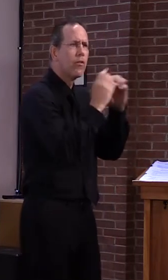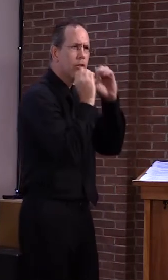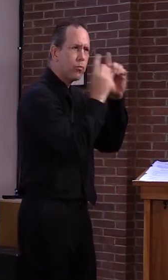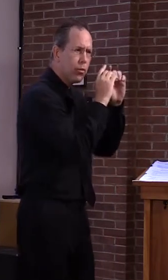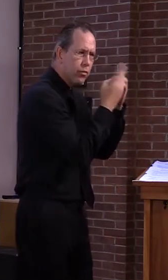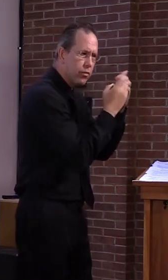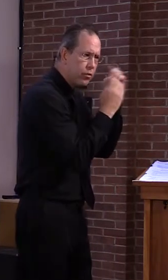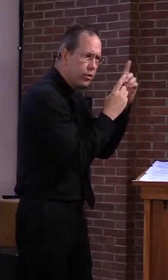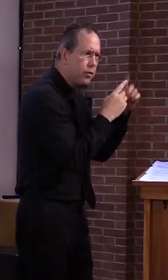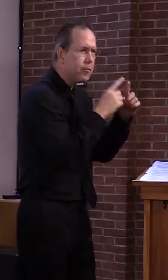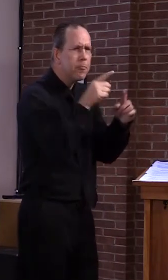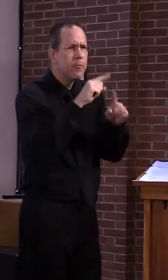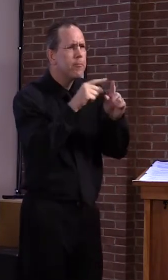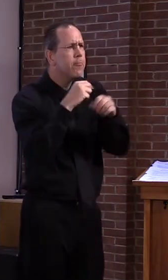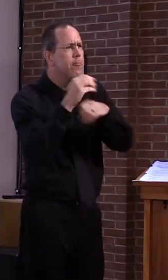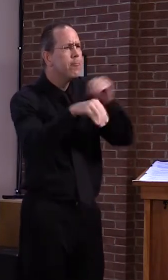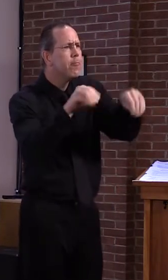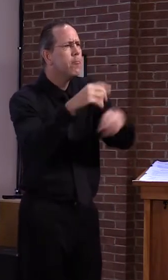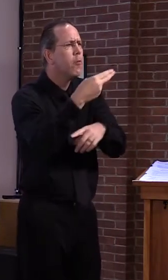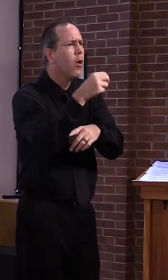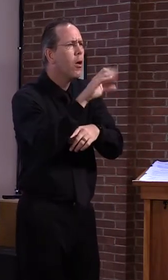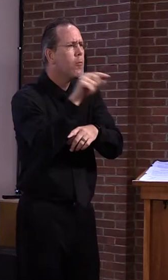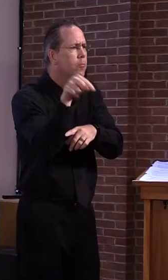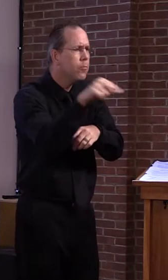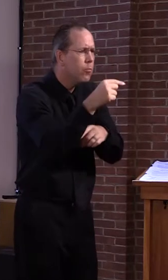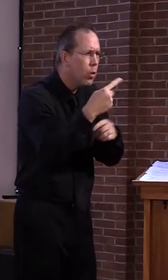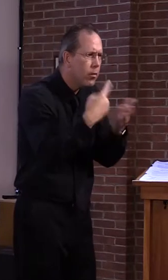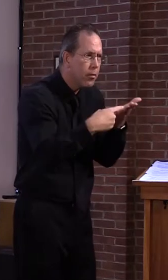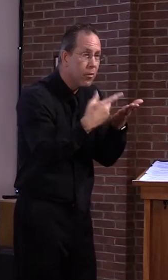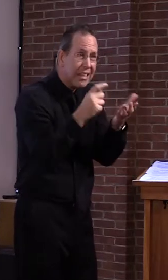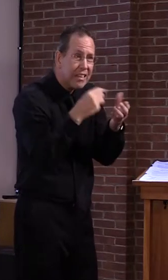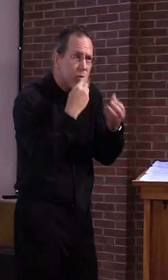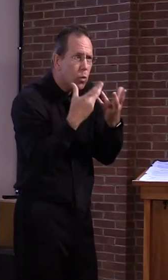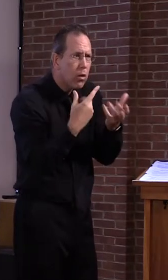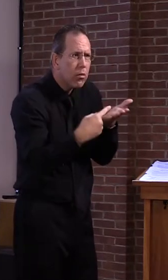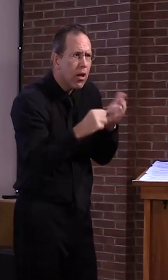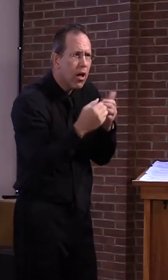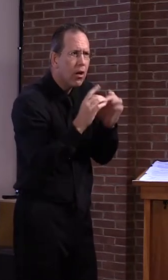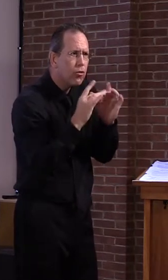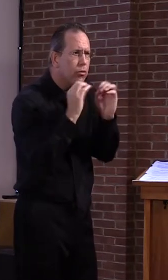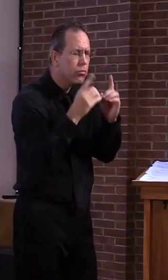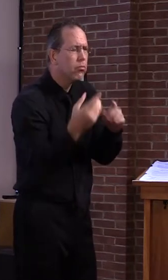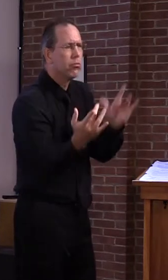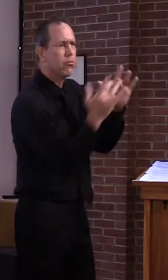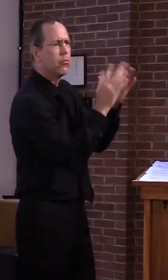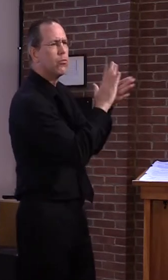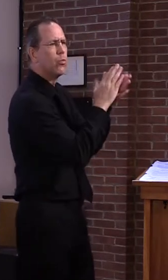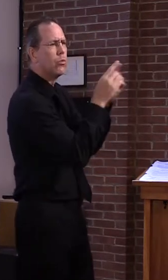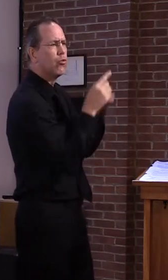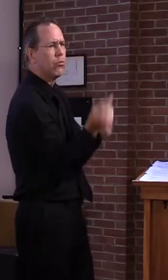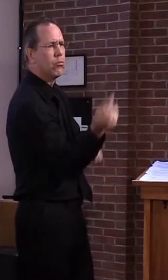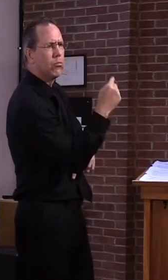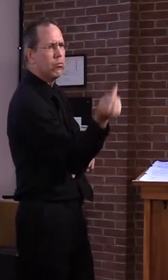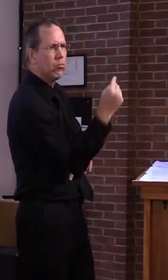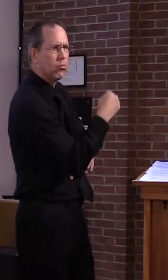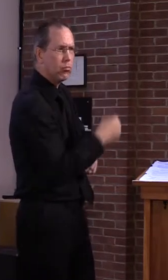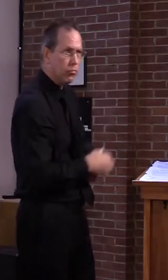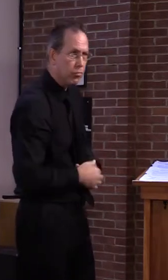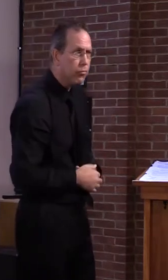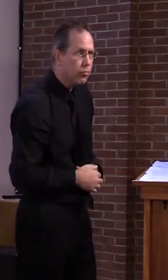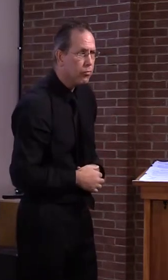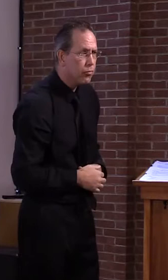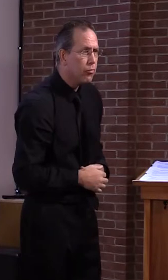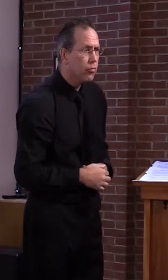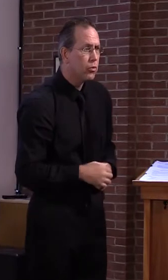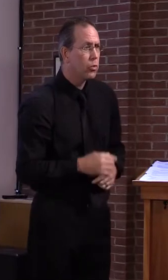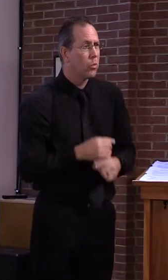just wanted to give you an update. There's been a lot going on with these hub sites, and as you can see throughout this map, a lot more will